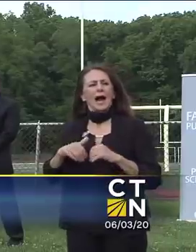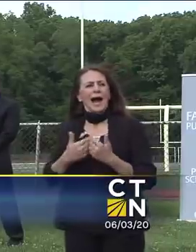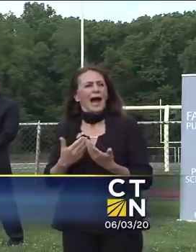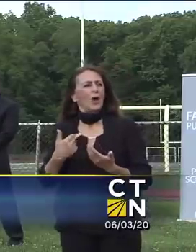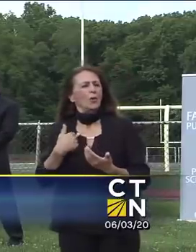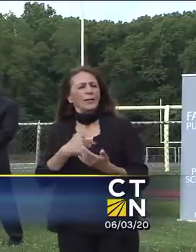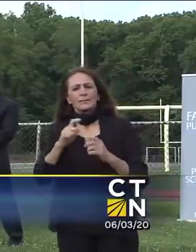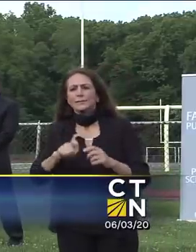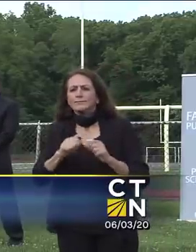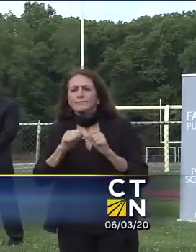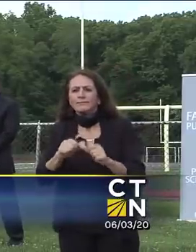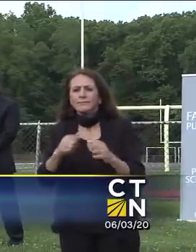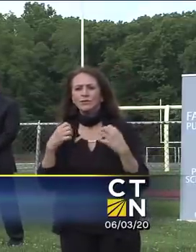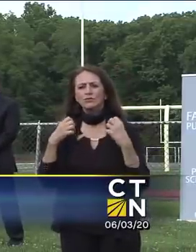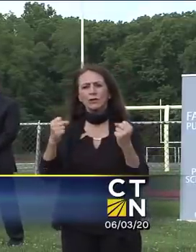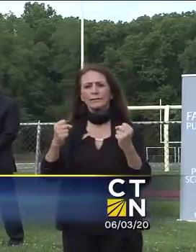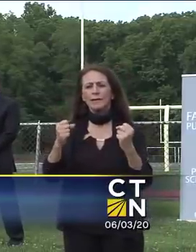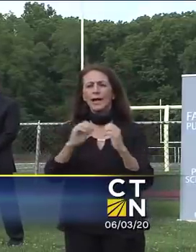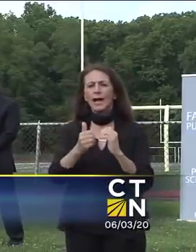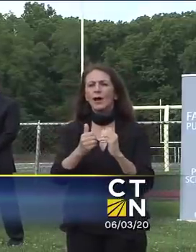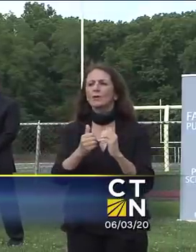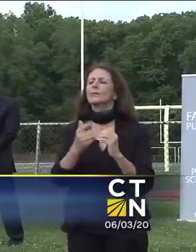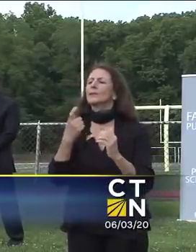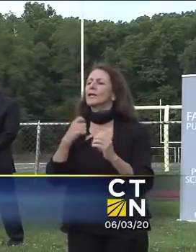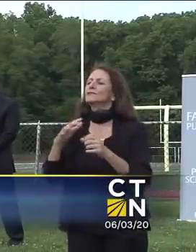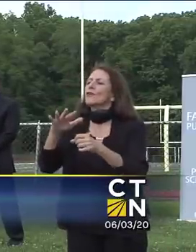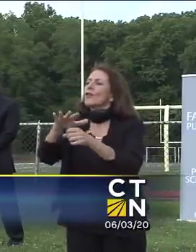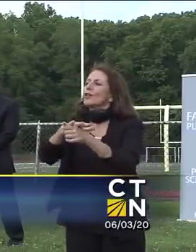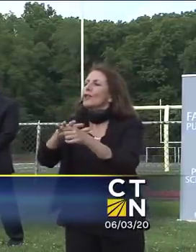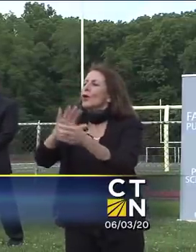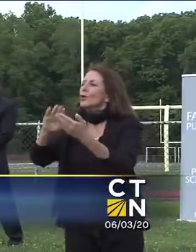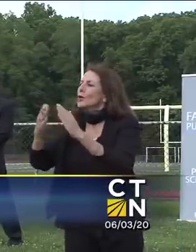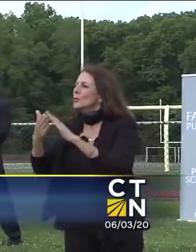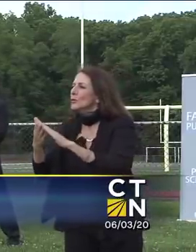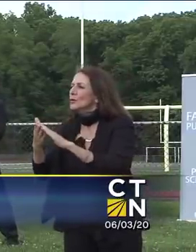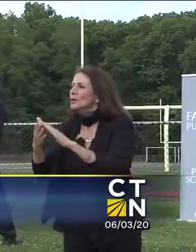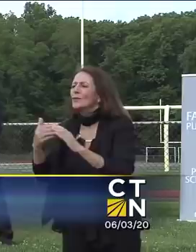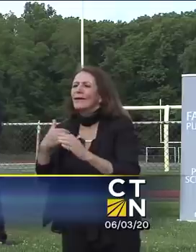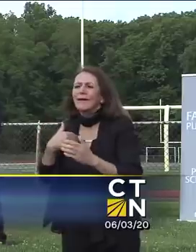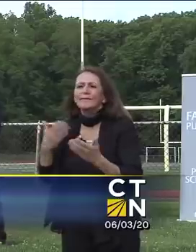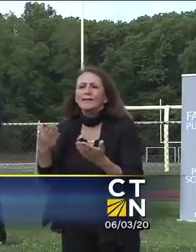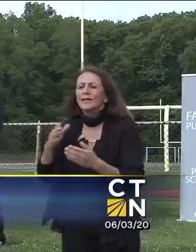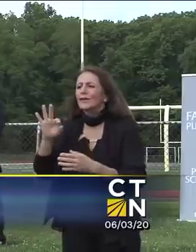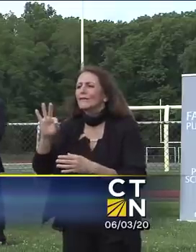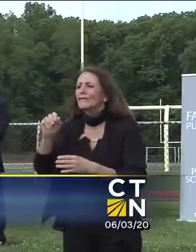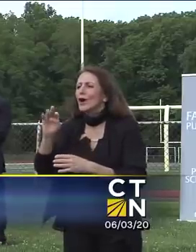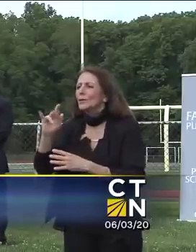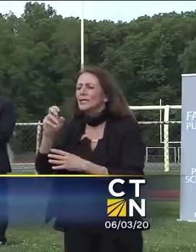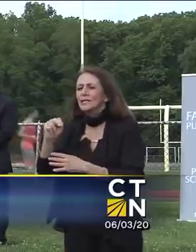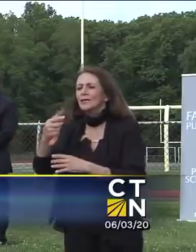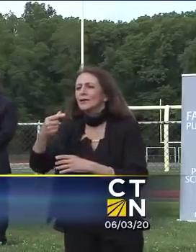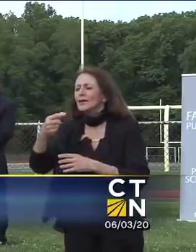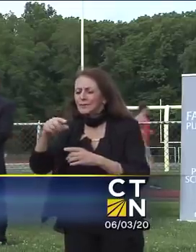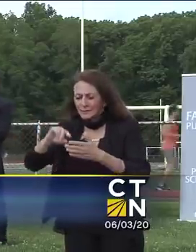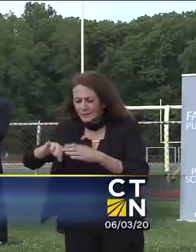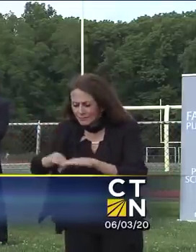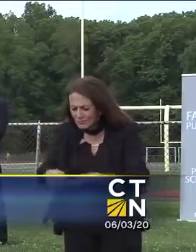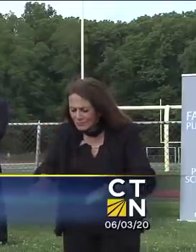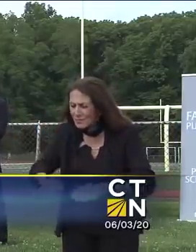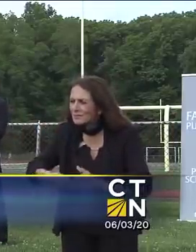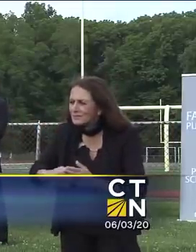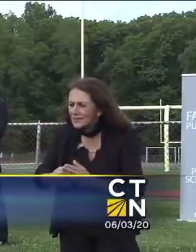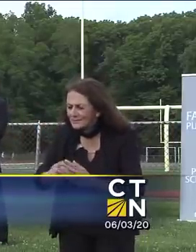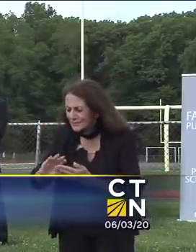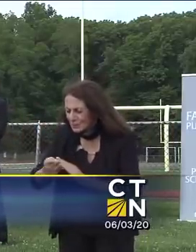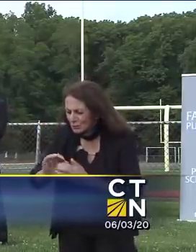with the strong support of these local communities like we have here in Farmington at the grassroots level, just kind of staying together